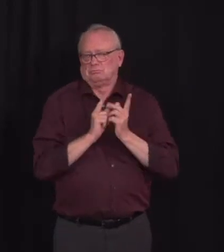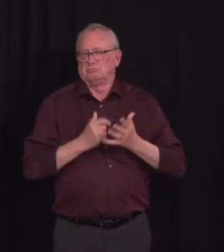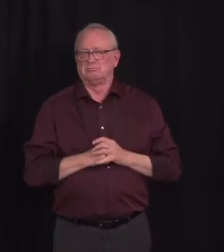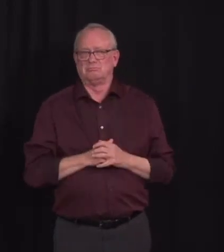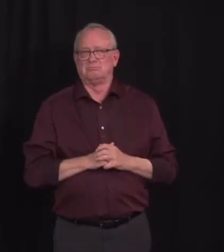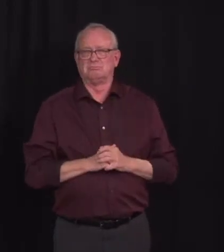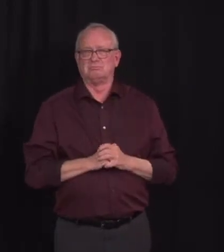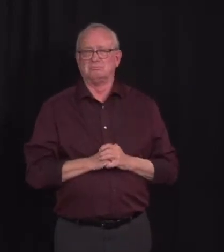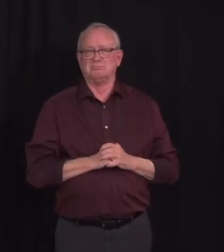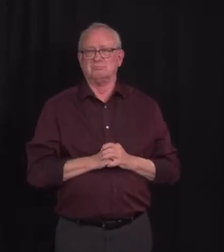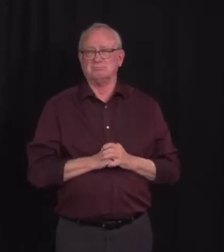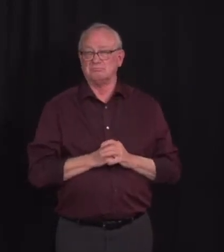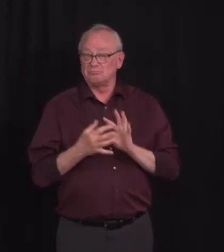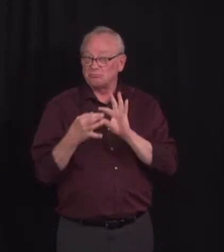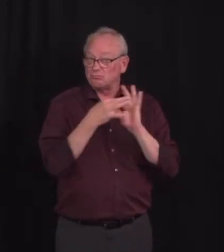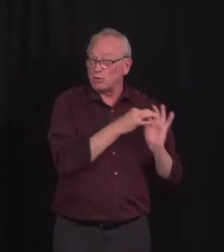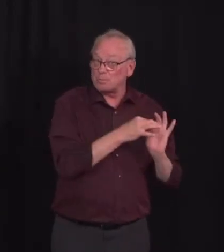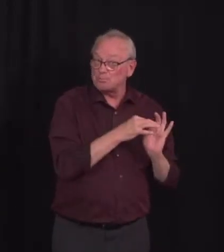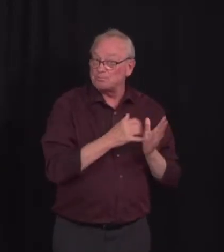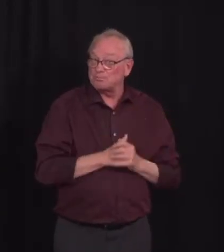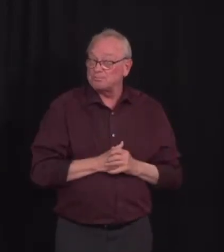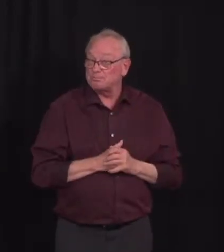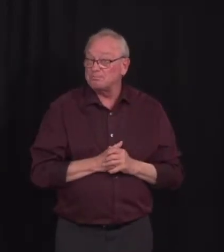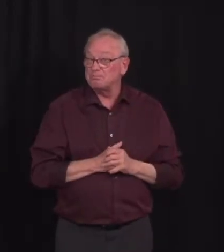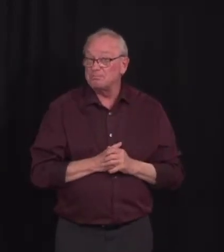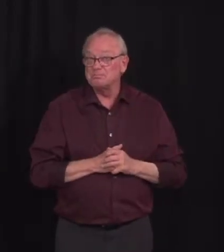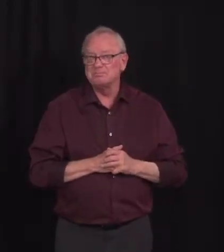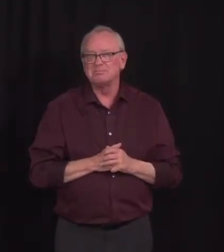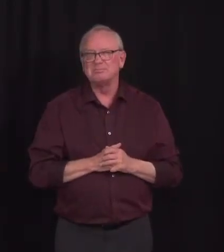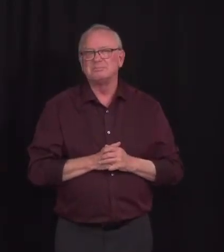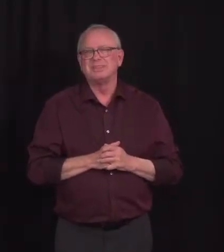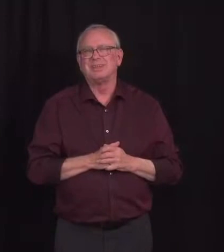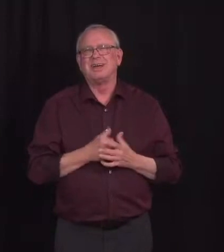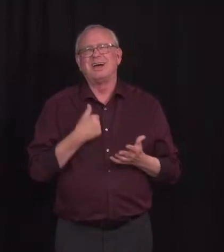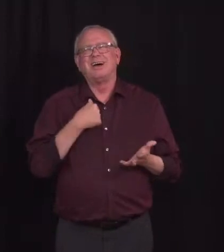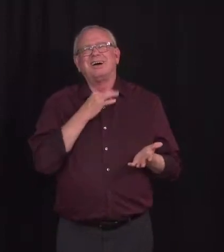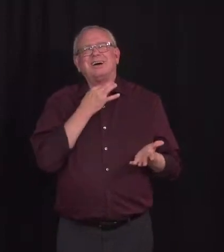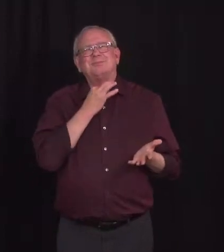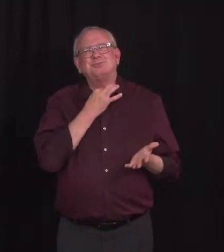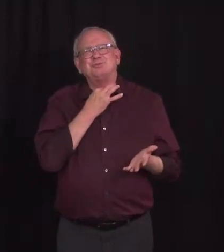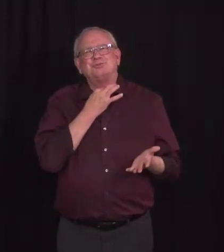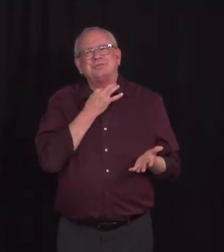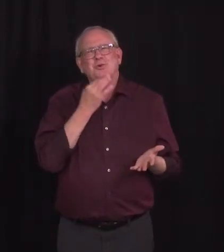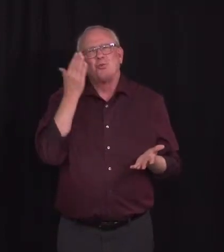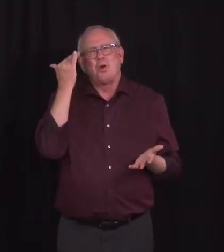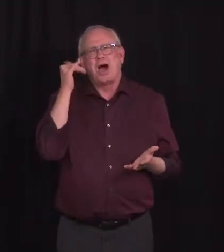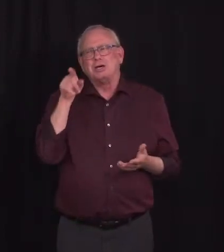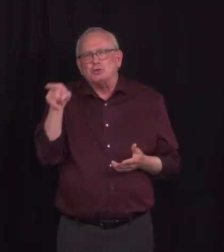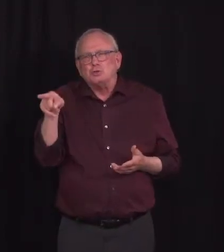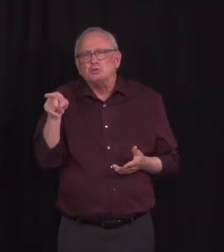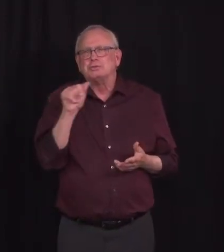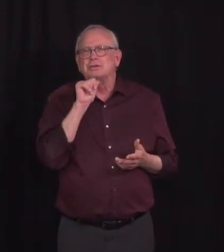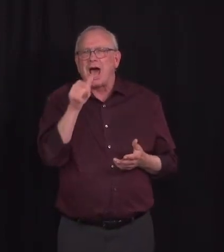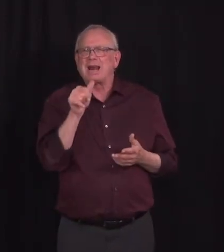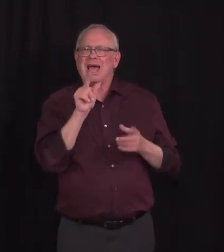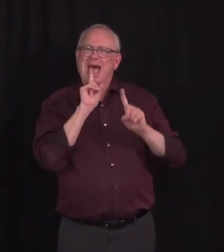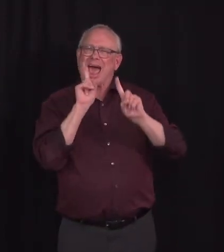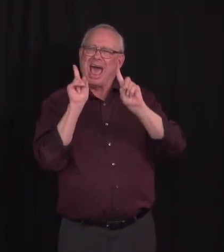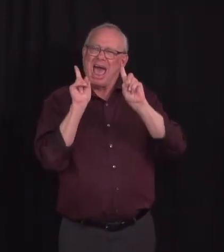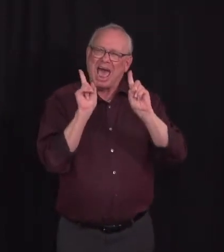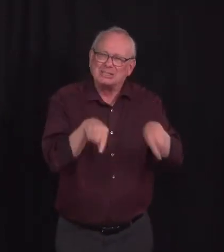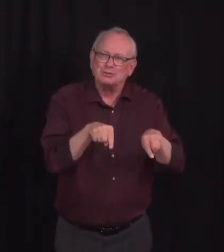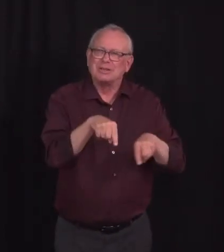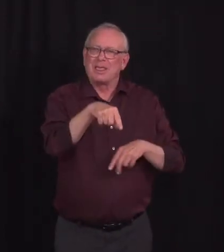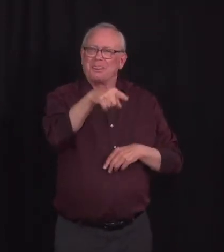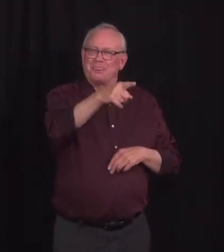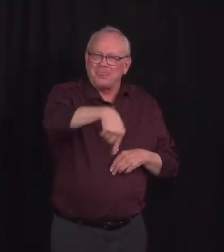question? Yeah, I'm curious about why you won't say what everybody else is seeing there, that they are not 2 meters